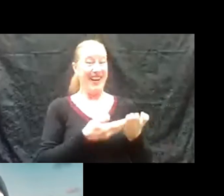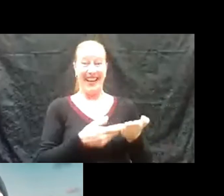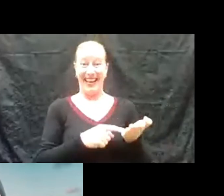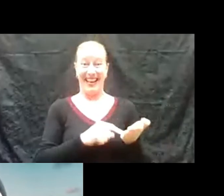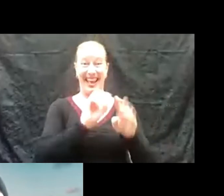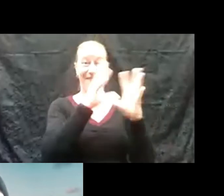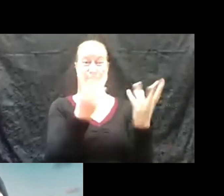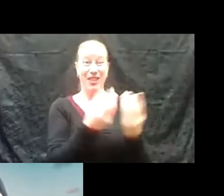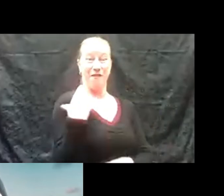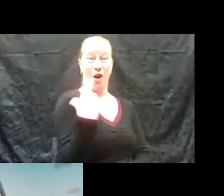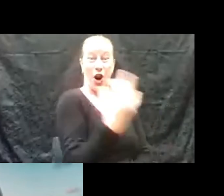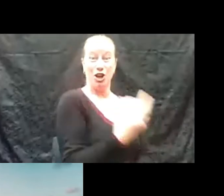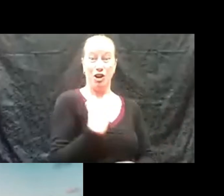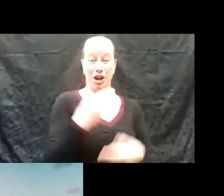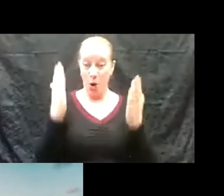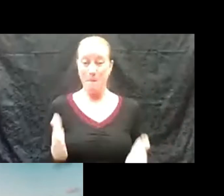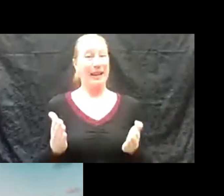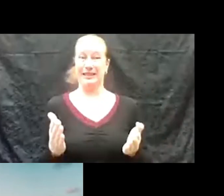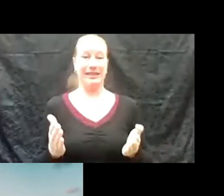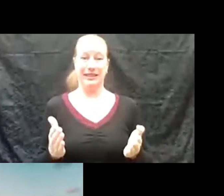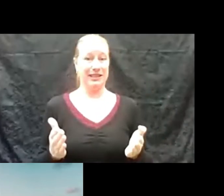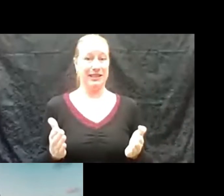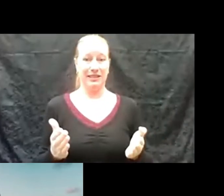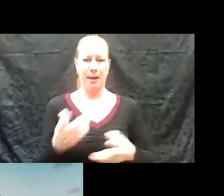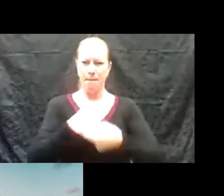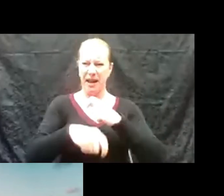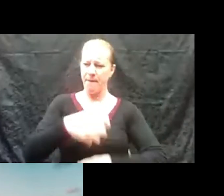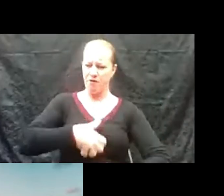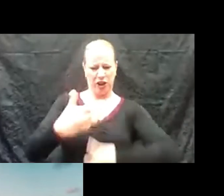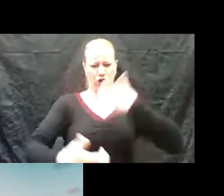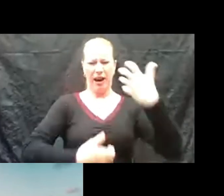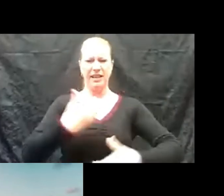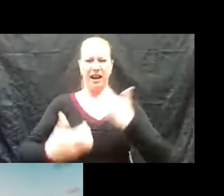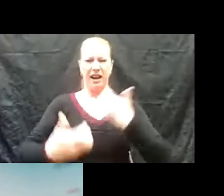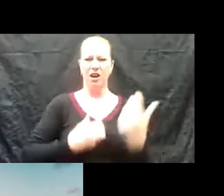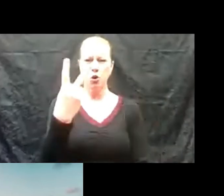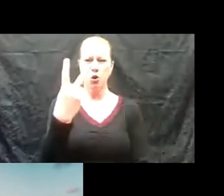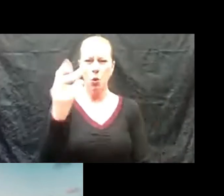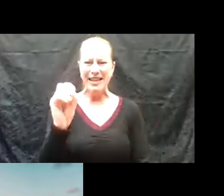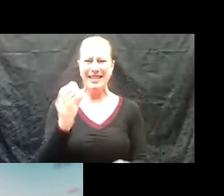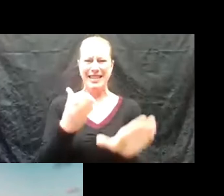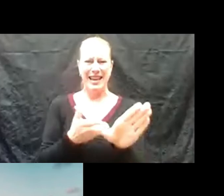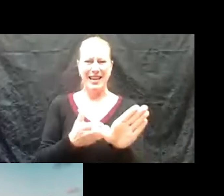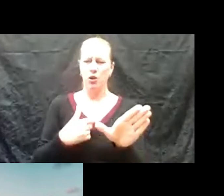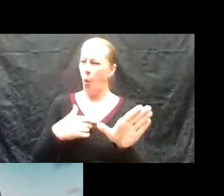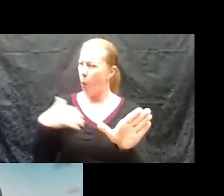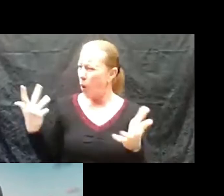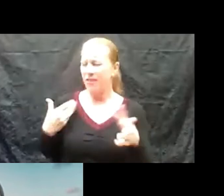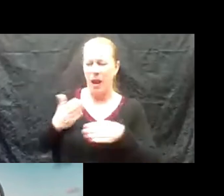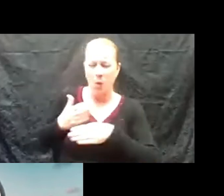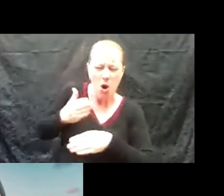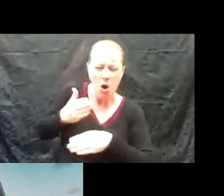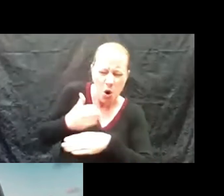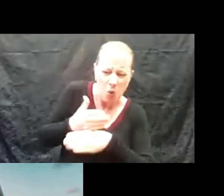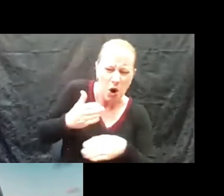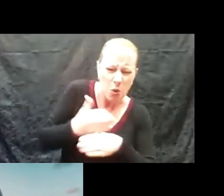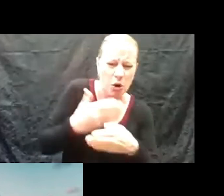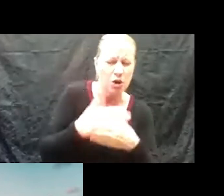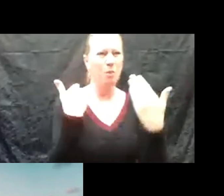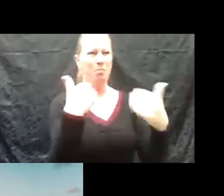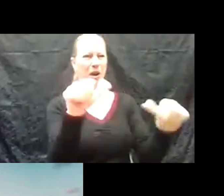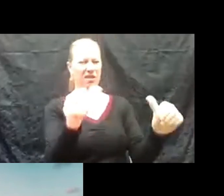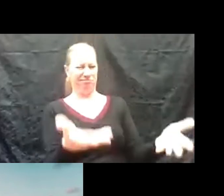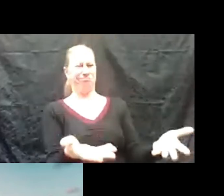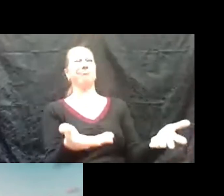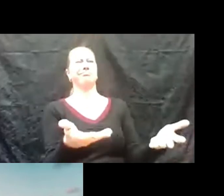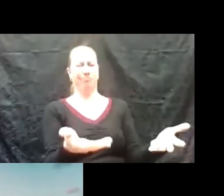became voluntary, non-binding, and it became very frustrating for 20 years after all the work that was led to us getting to that place.